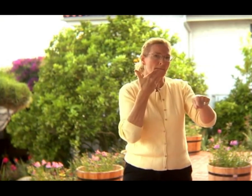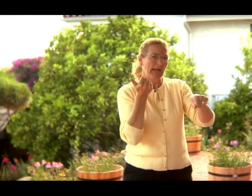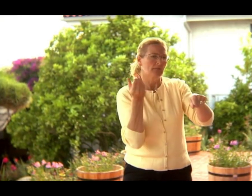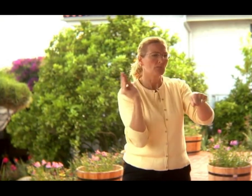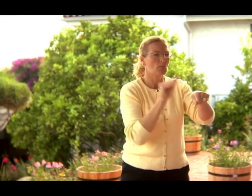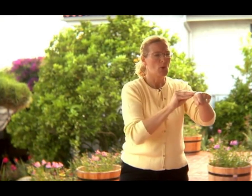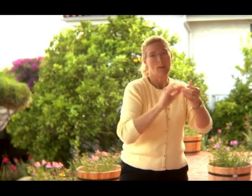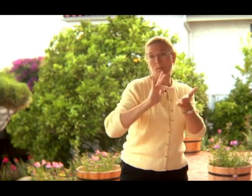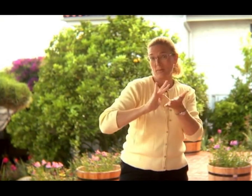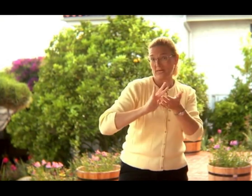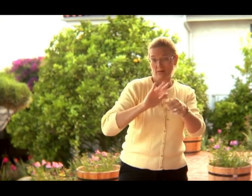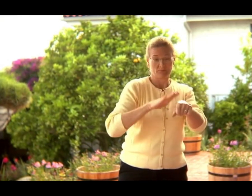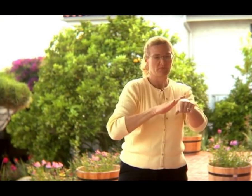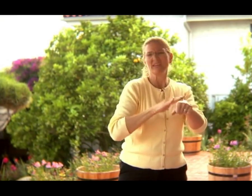Keep it dry and covered.